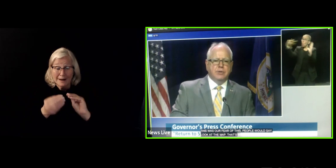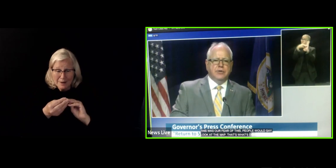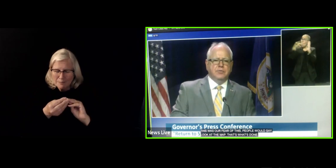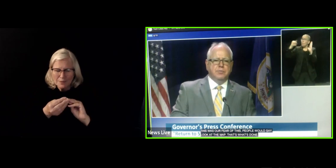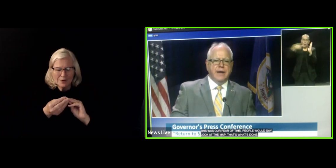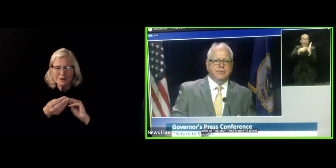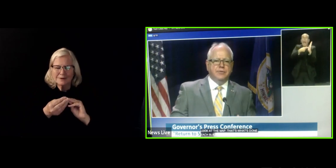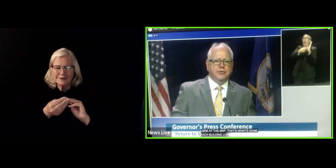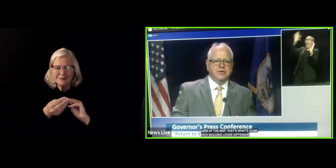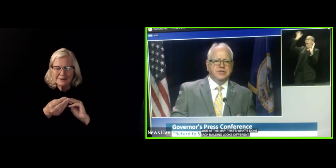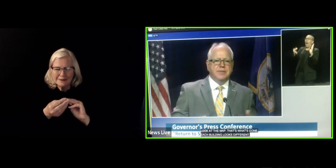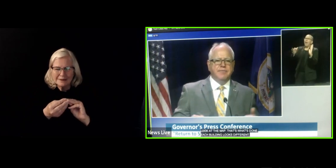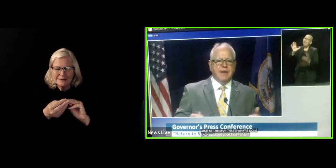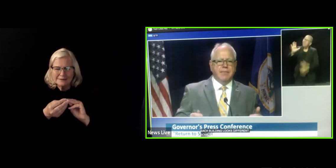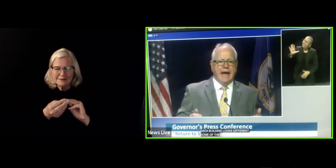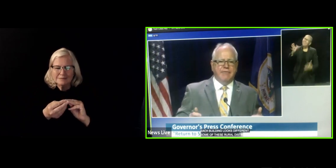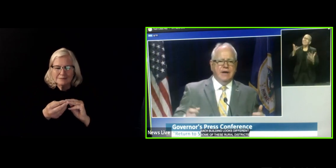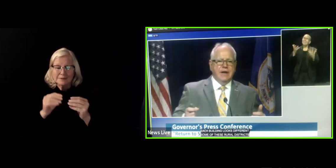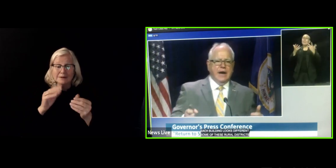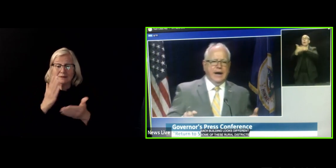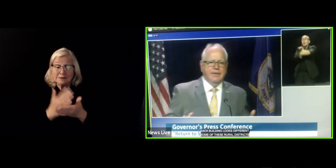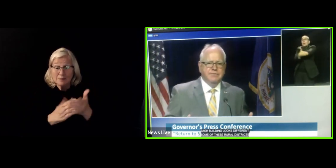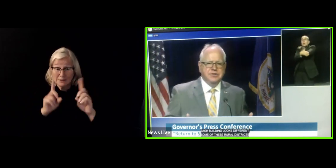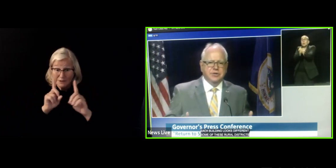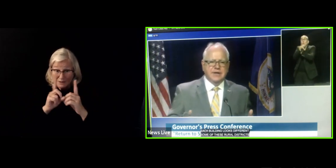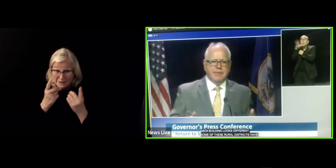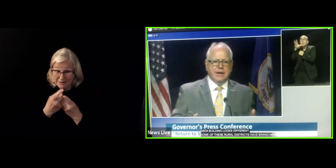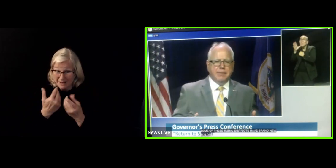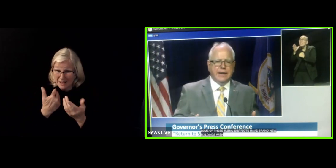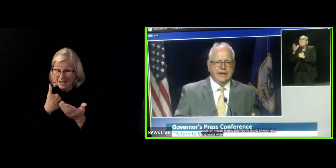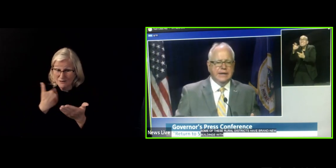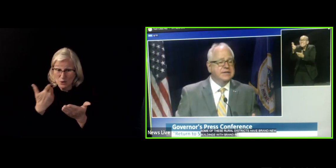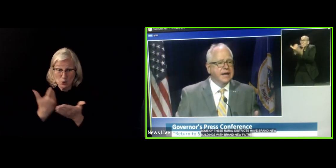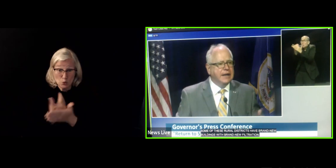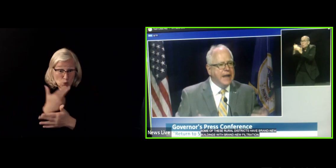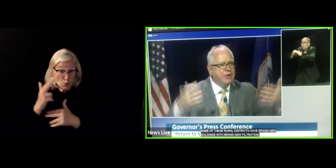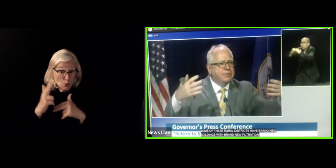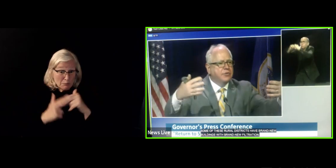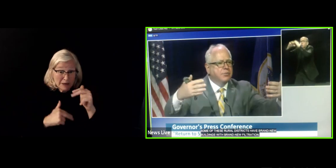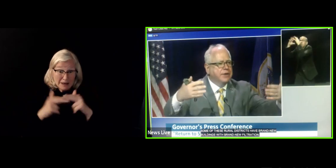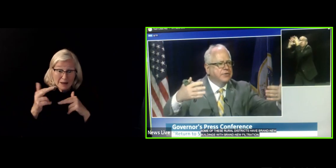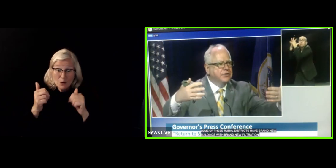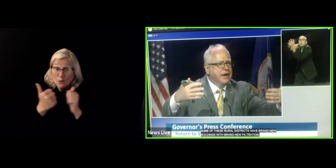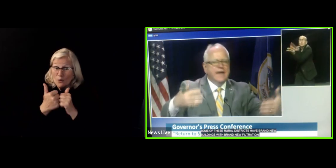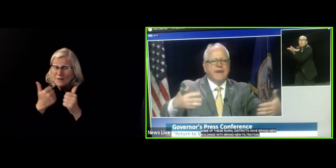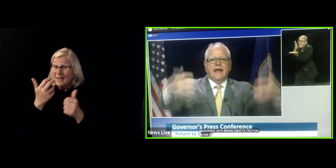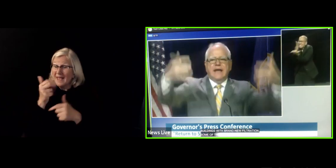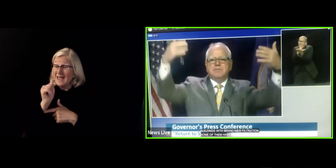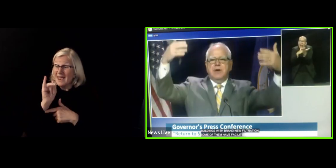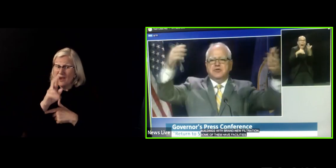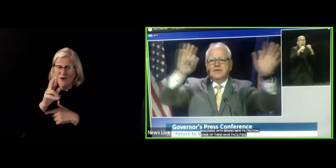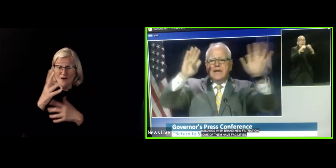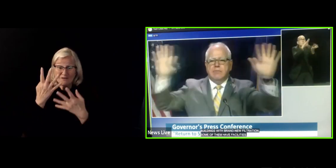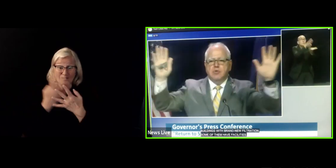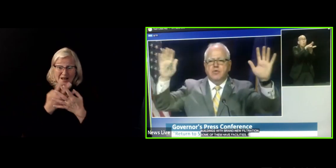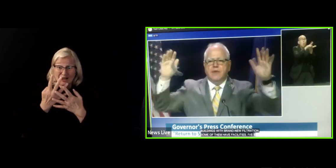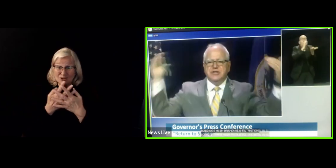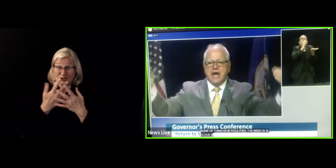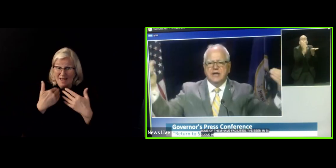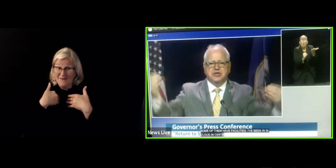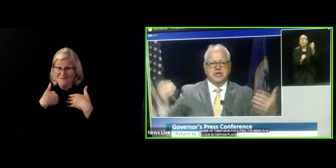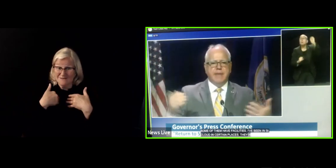new buildings with brand new filtration. Some of them have facilities. I've been up like in St. Cloud at certain places. They have glass barriers that they can move